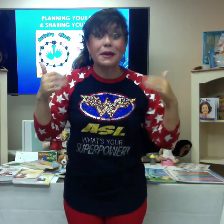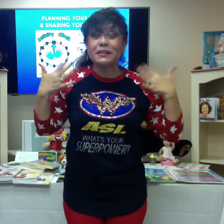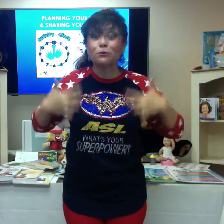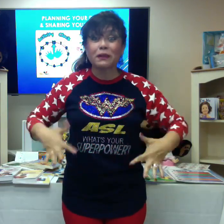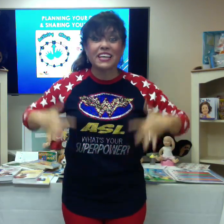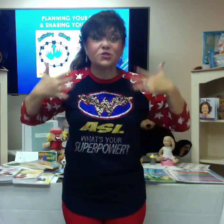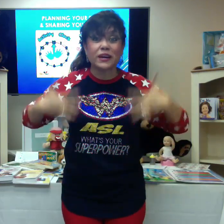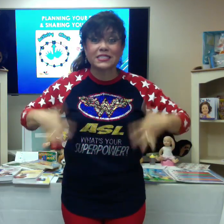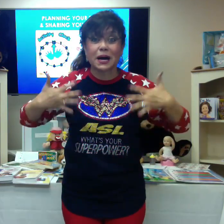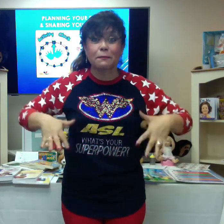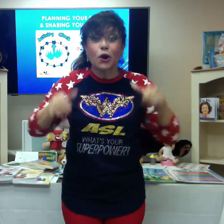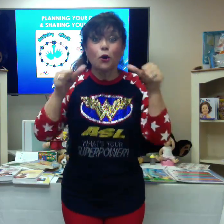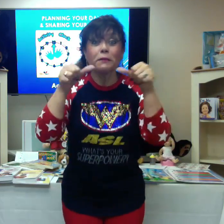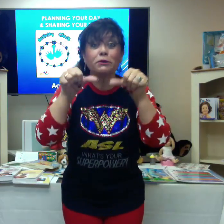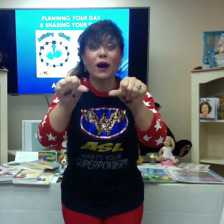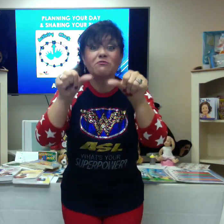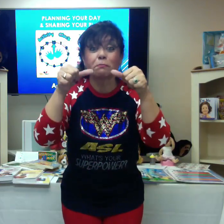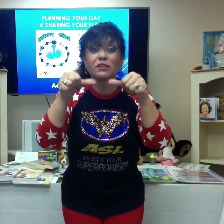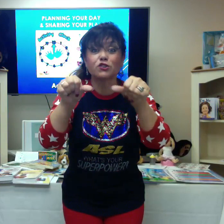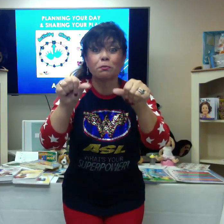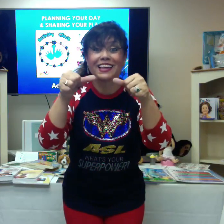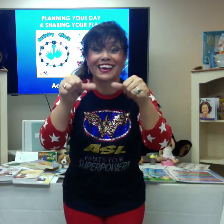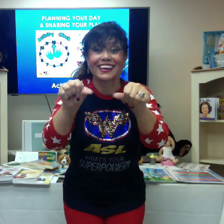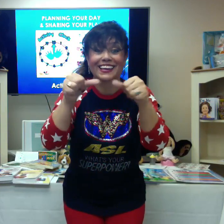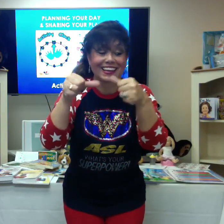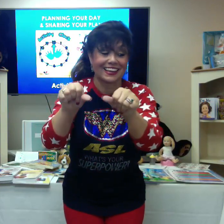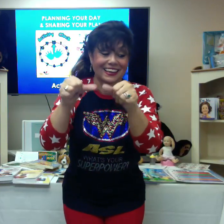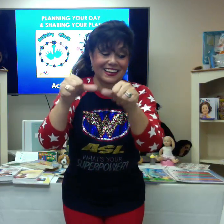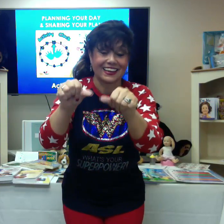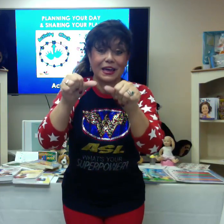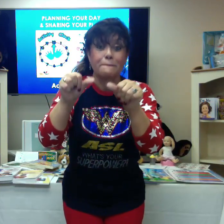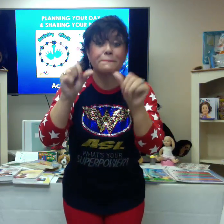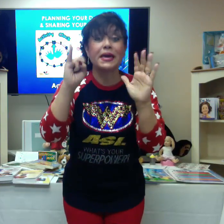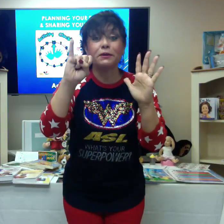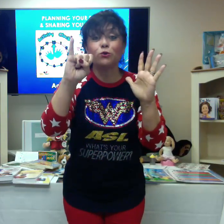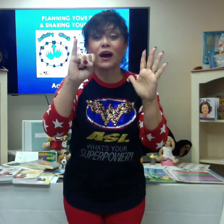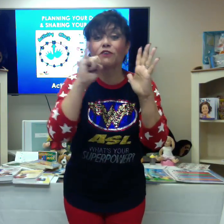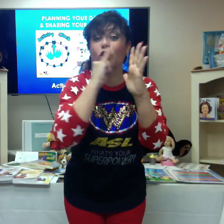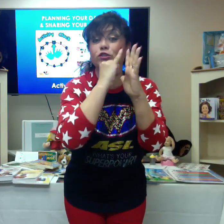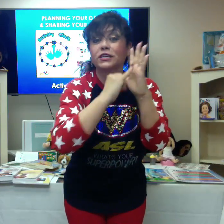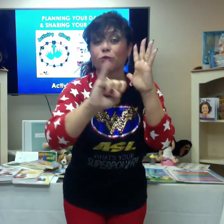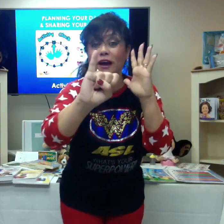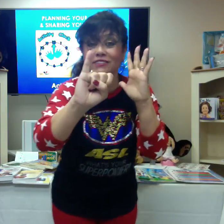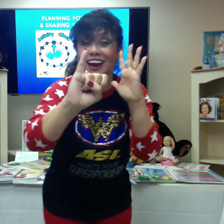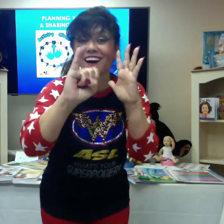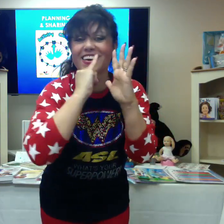Maybe you play dress up, or maybe you have puzzle play. Maybe you have arts and craft, the I